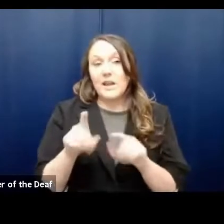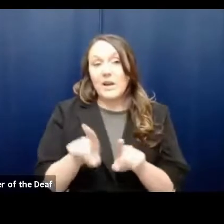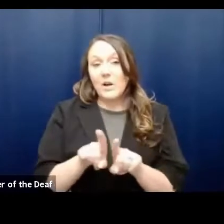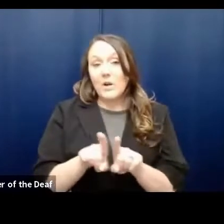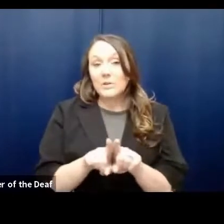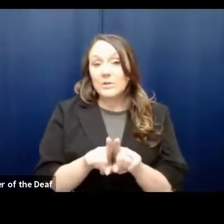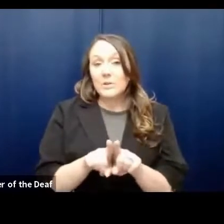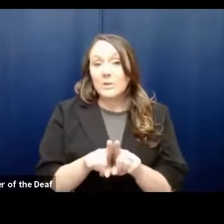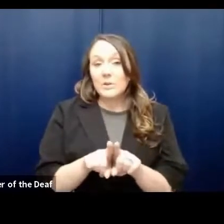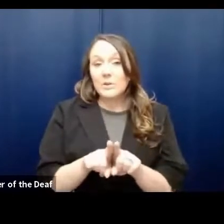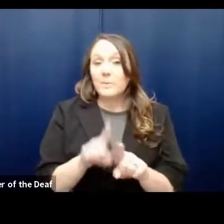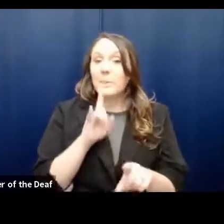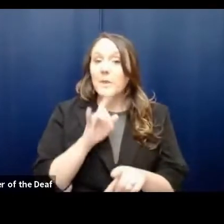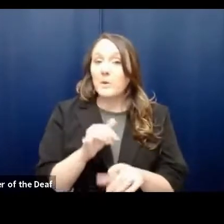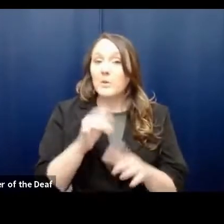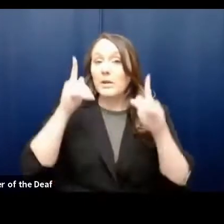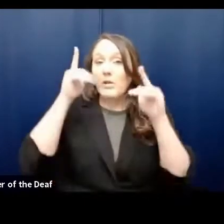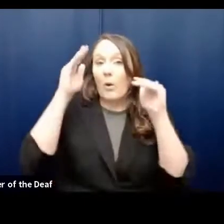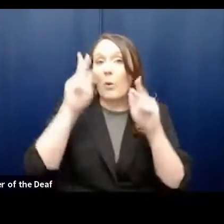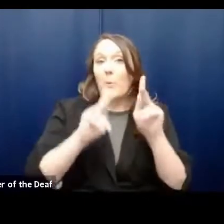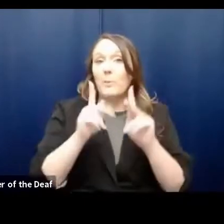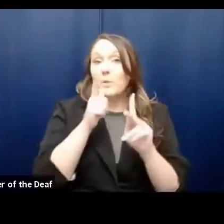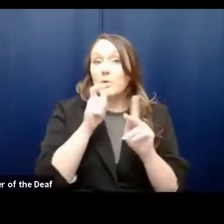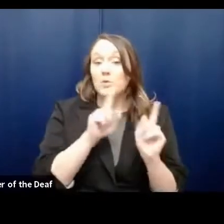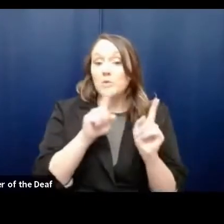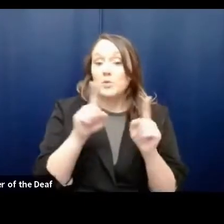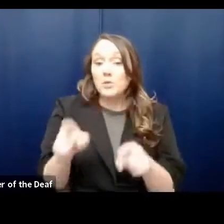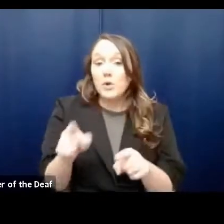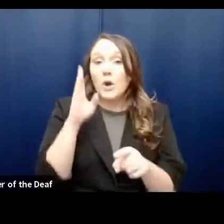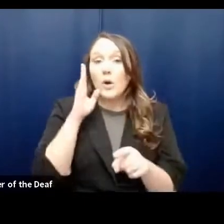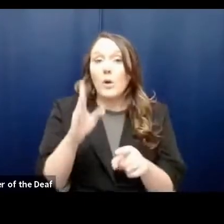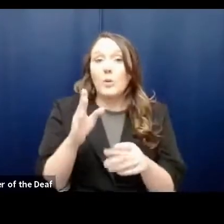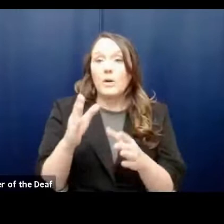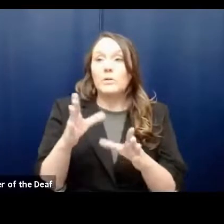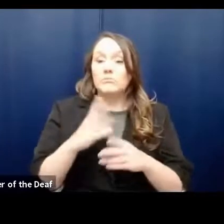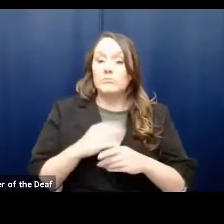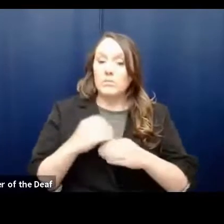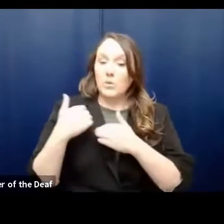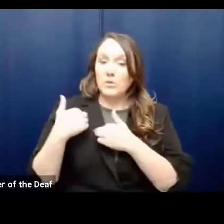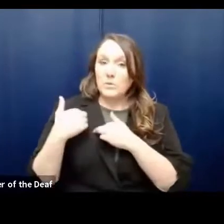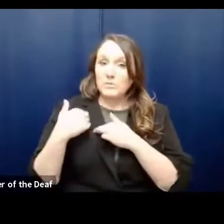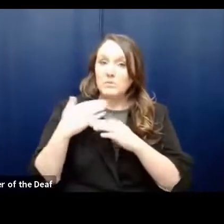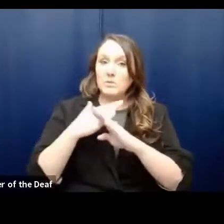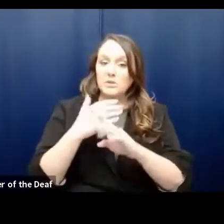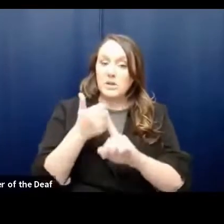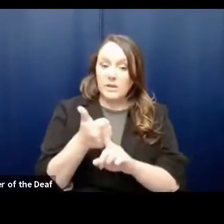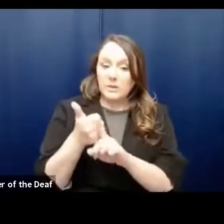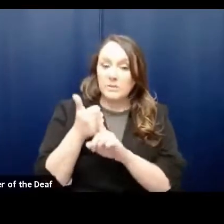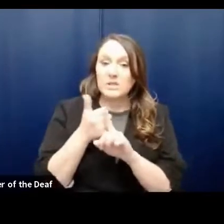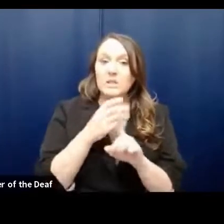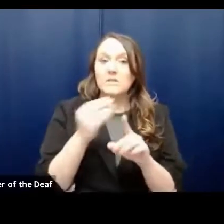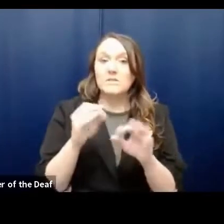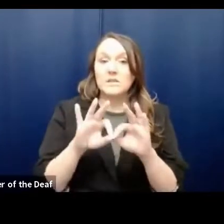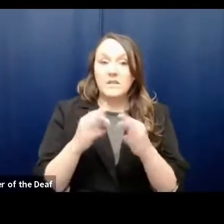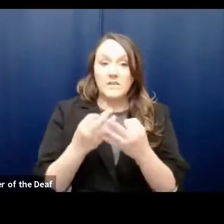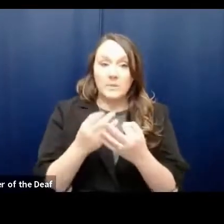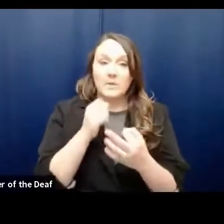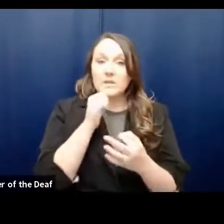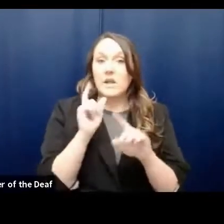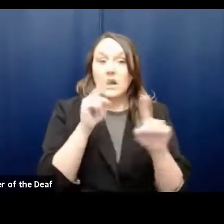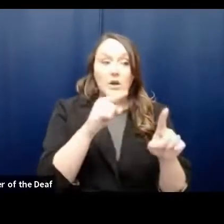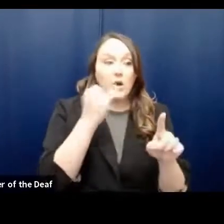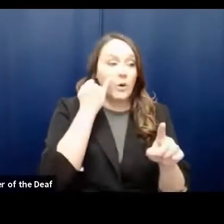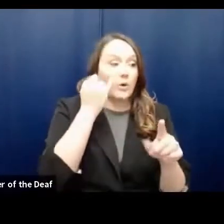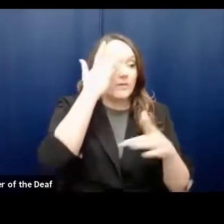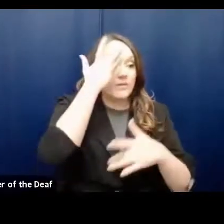also really hope that folks who attending will take individual responsibility to protect themselves and their families not go if they're sick, not